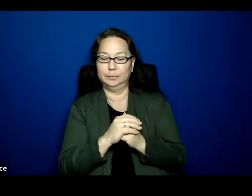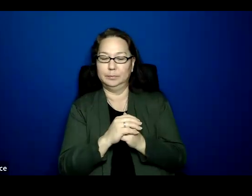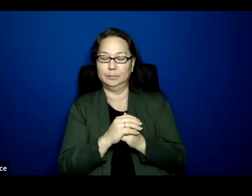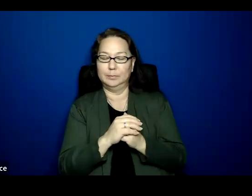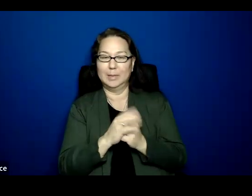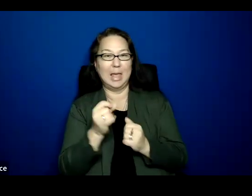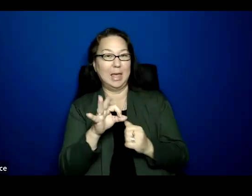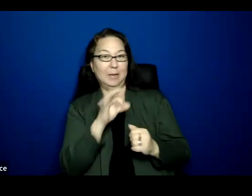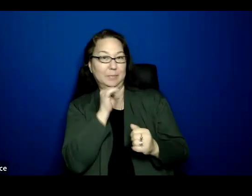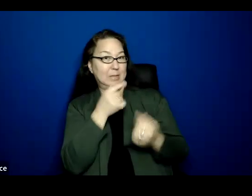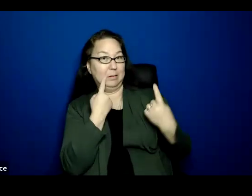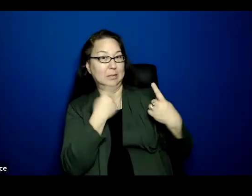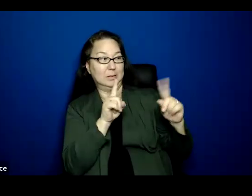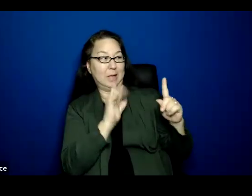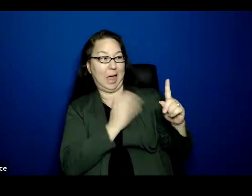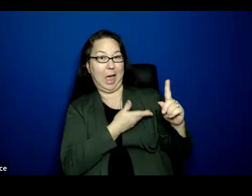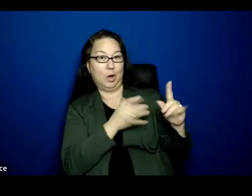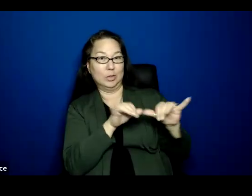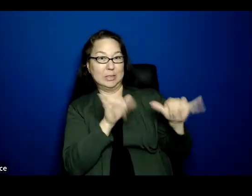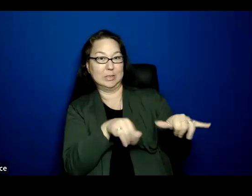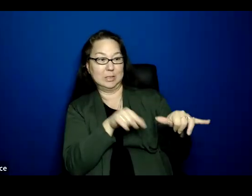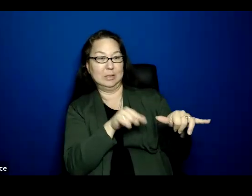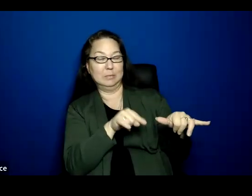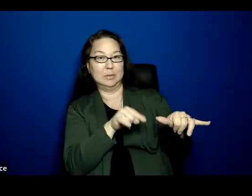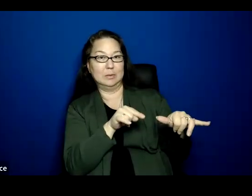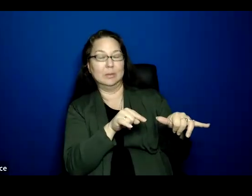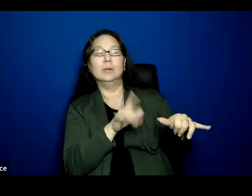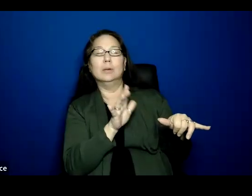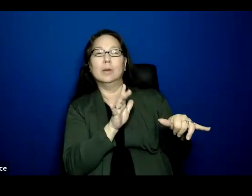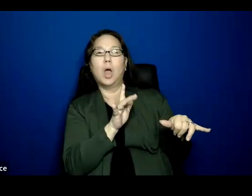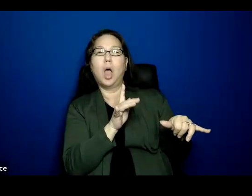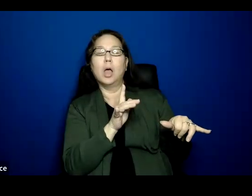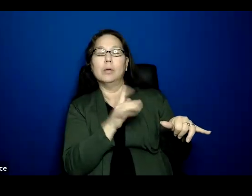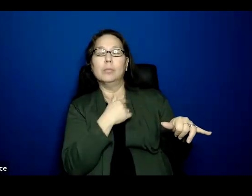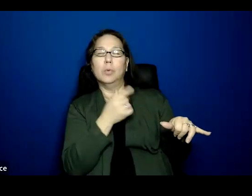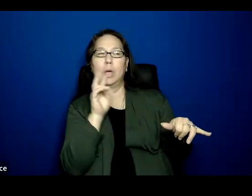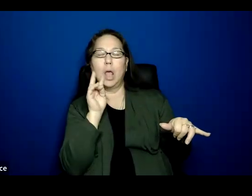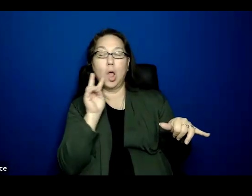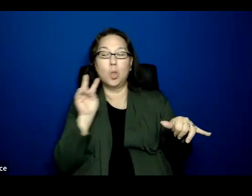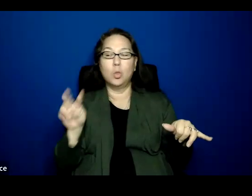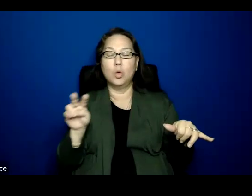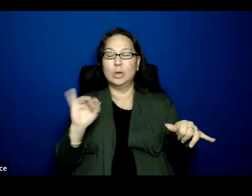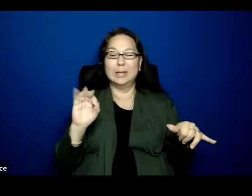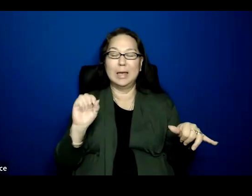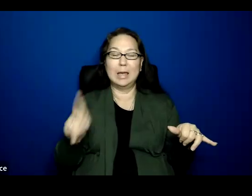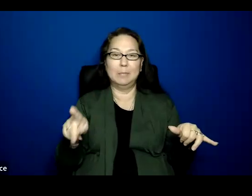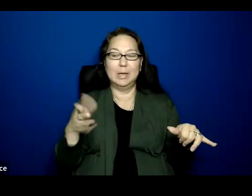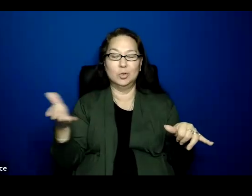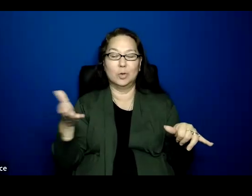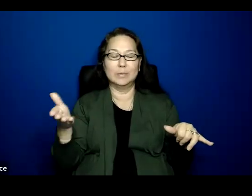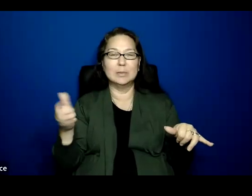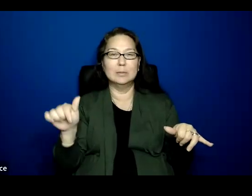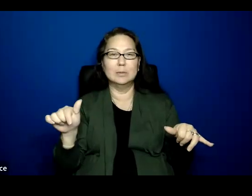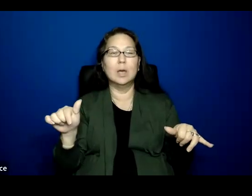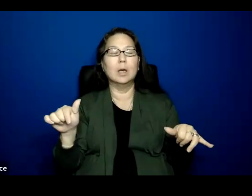inefficiencies of our systems, because we're finding that when we start looking at the IEPs, the services, and who